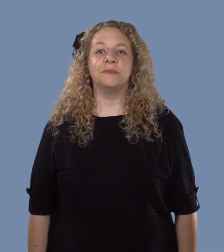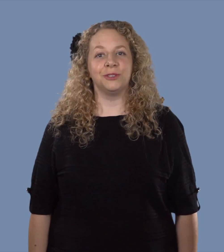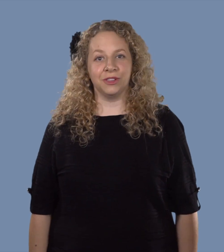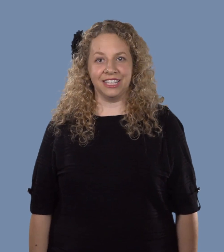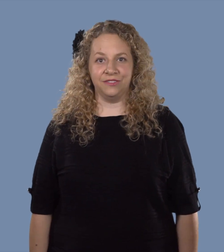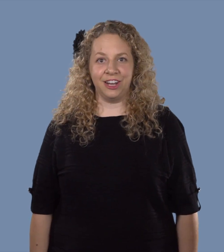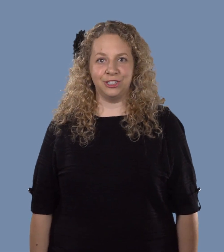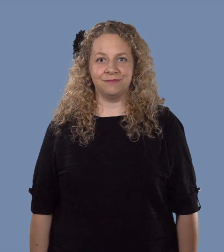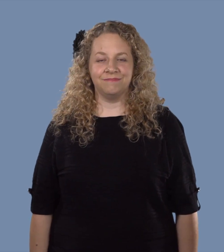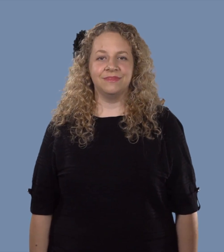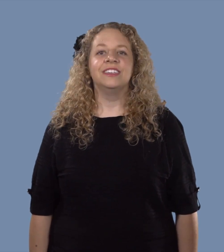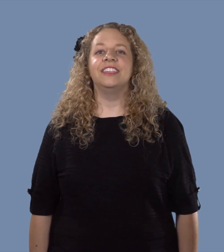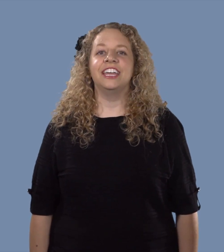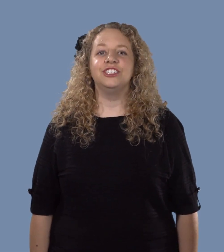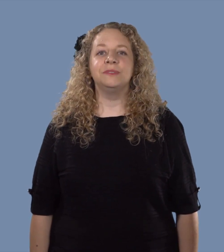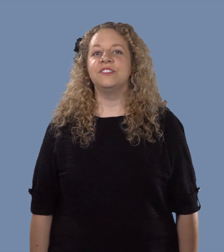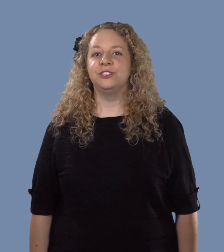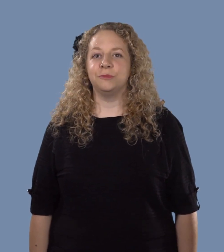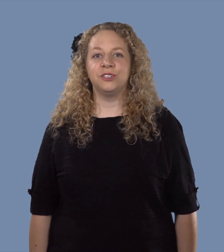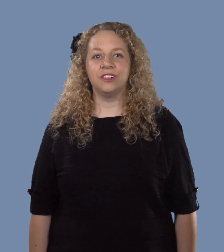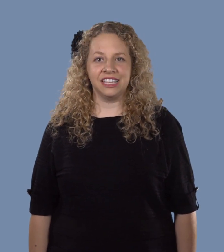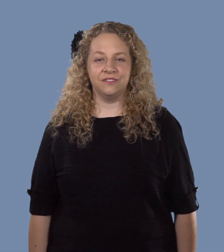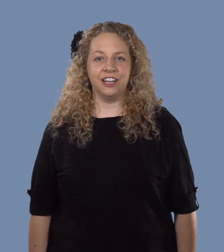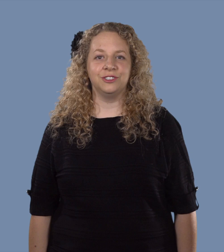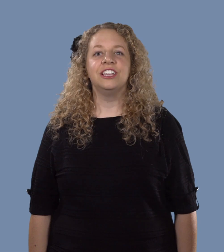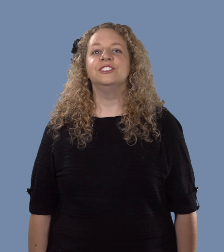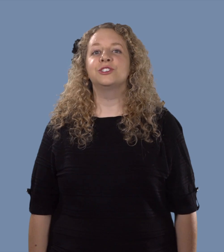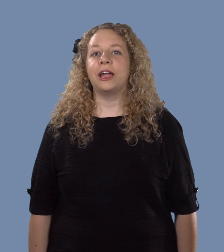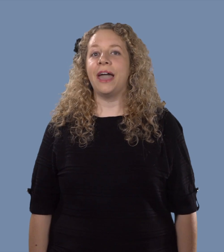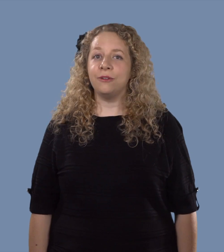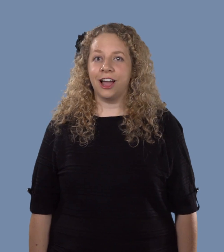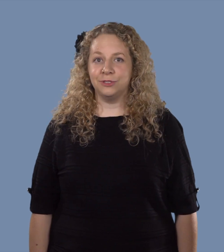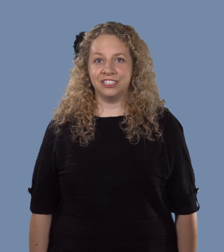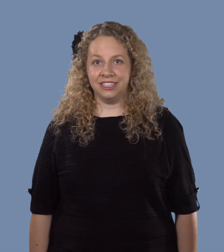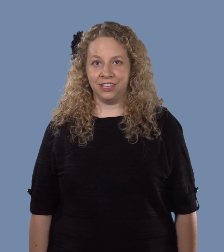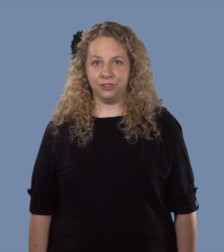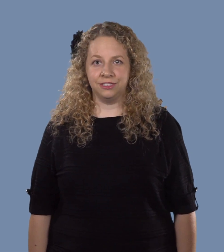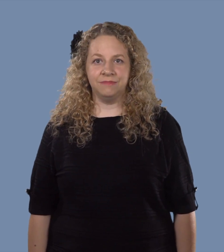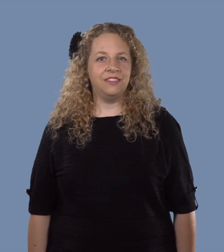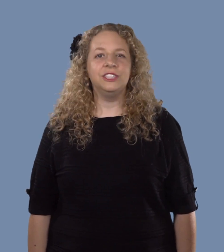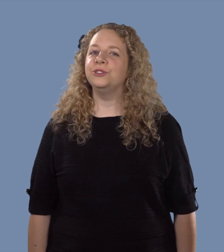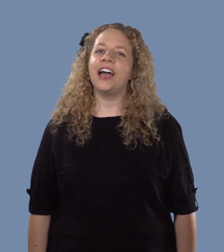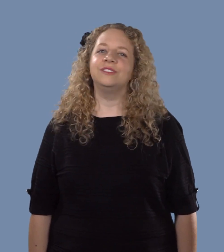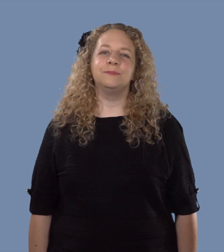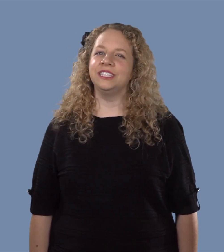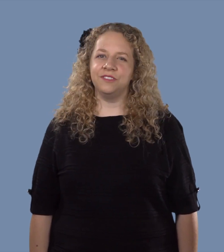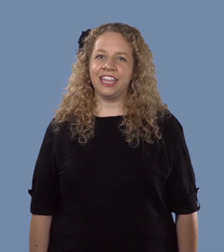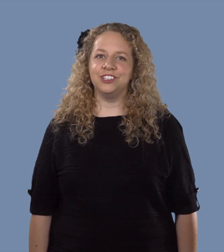handled. These do not have a specific hand shape, but are based on real life, using a remote control, twisting the lid off of your coffee